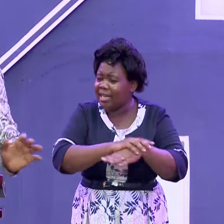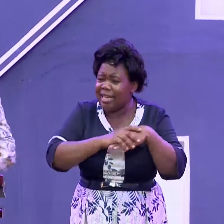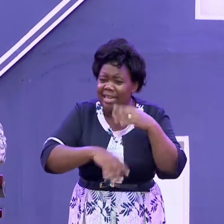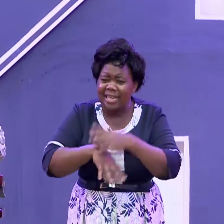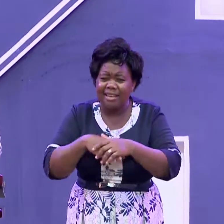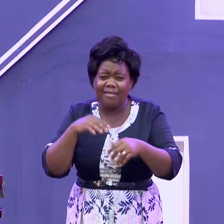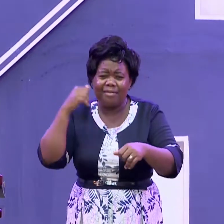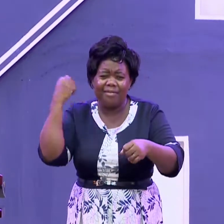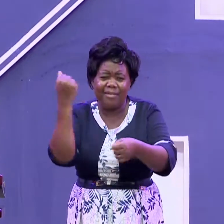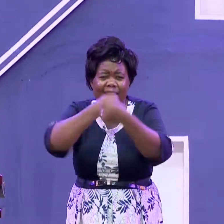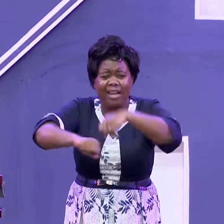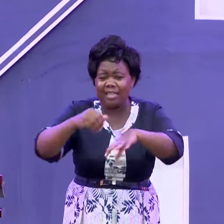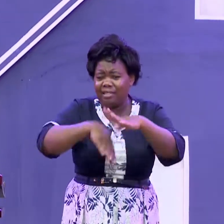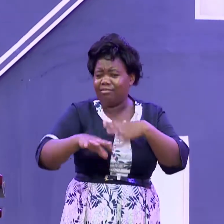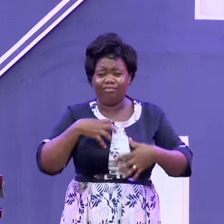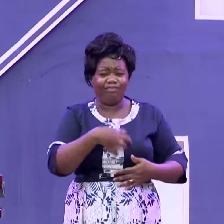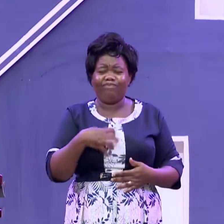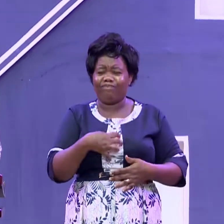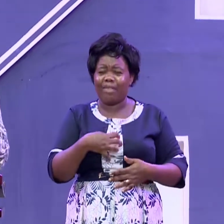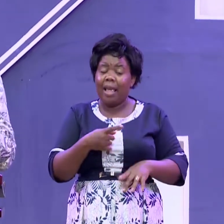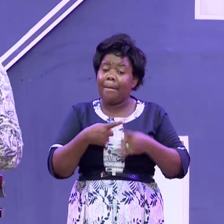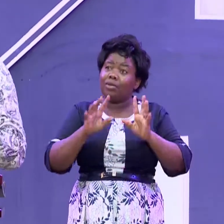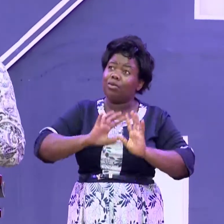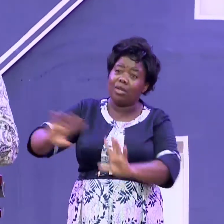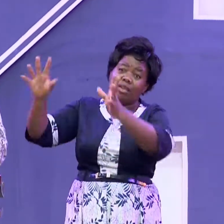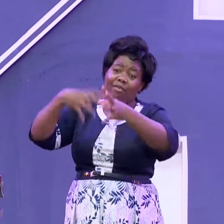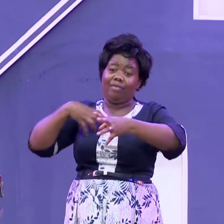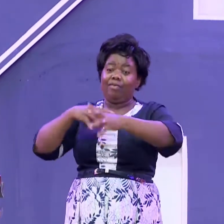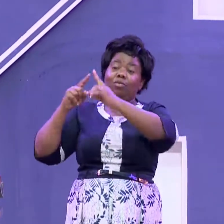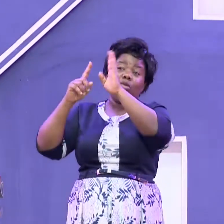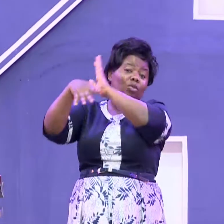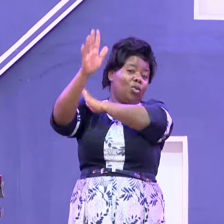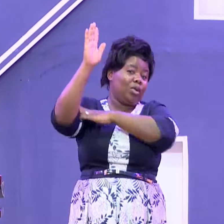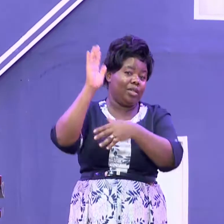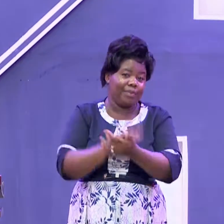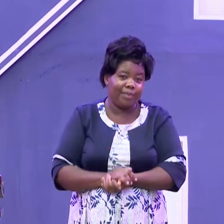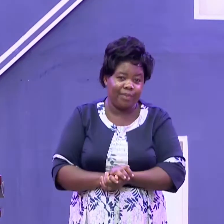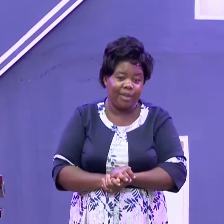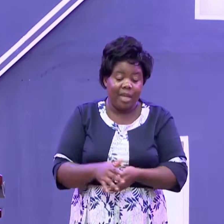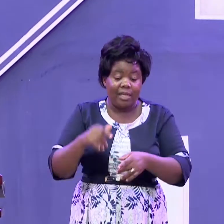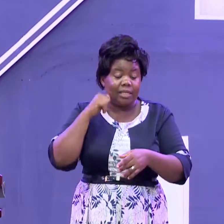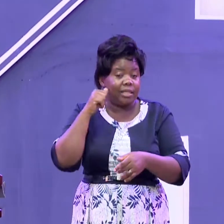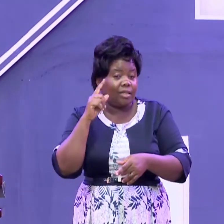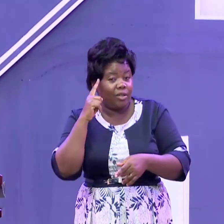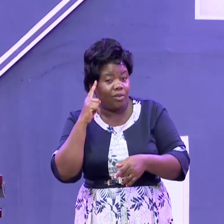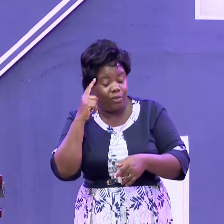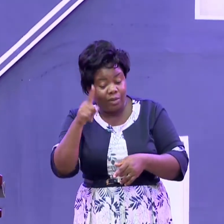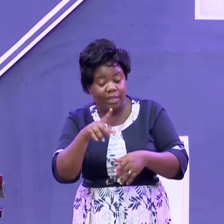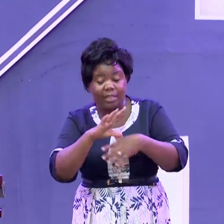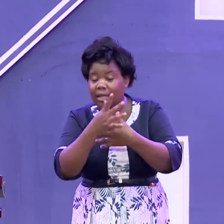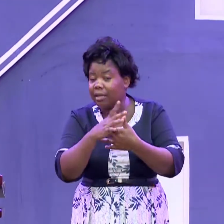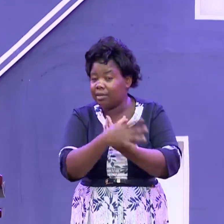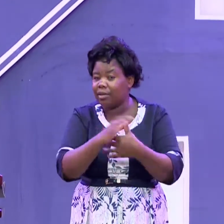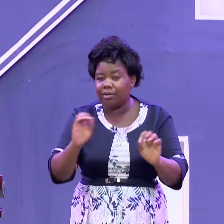they don't revenge where you've come. Revenge tujirekera Katonda. We leave revenge for the Lord. Si cheno. It is not of this